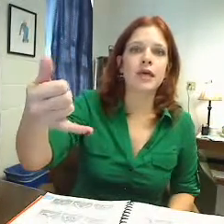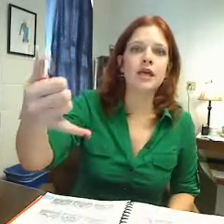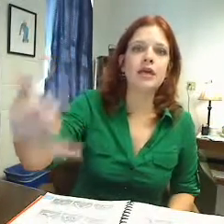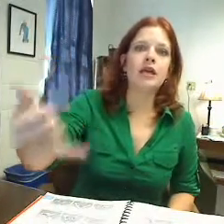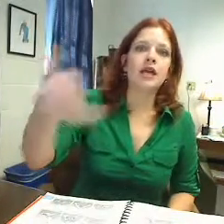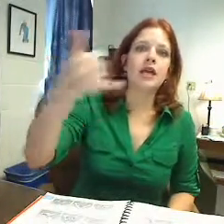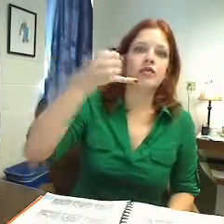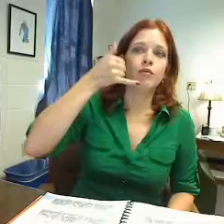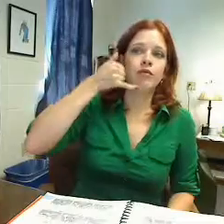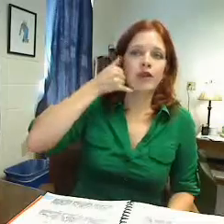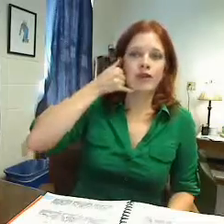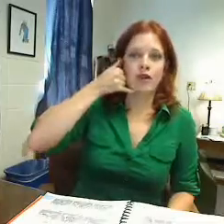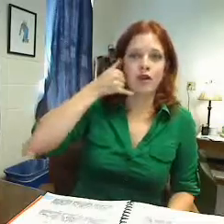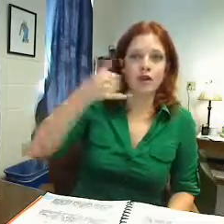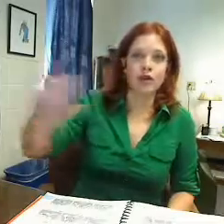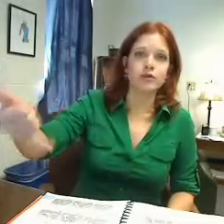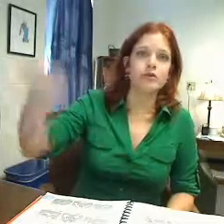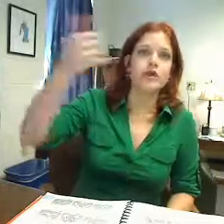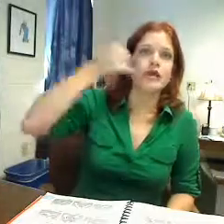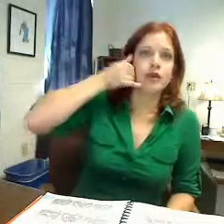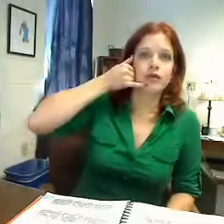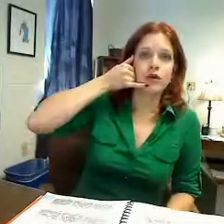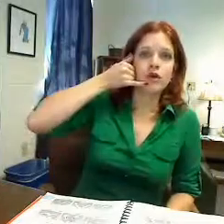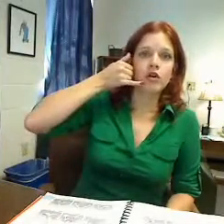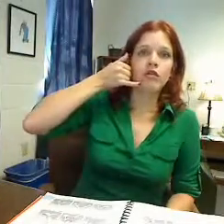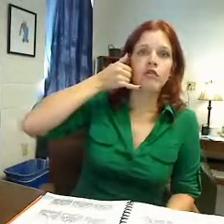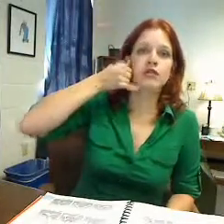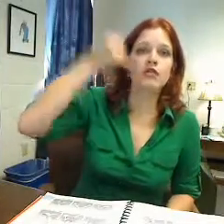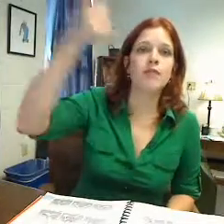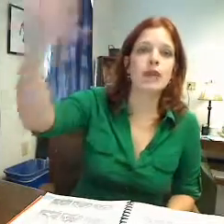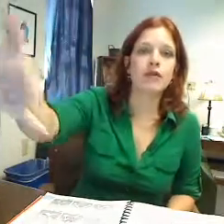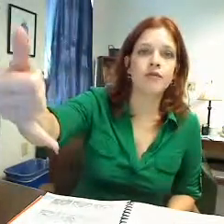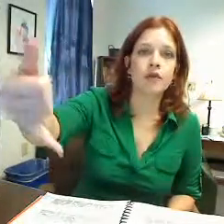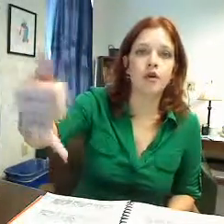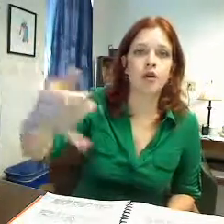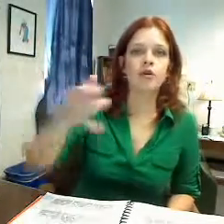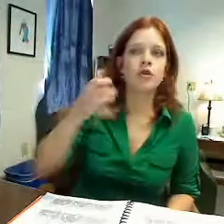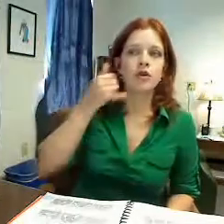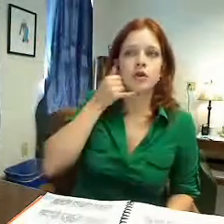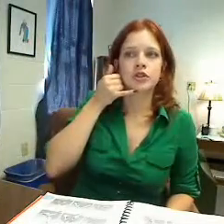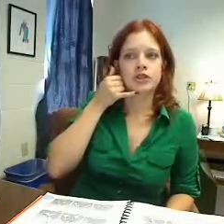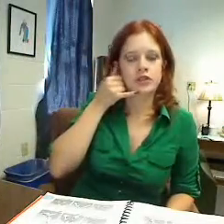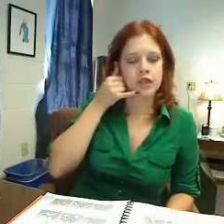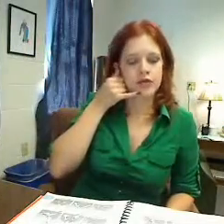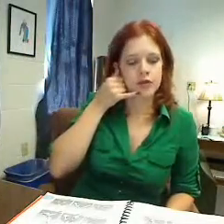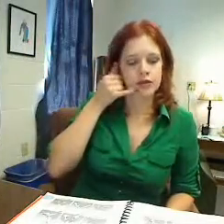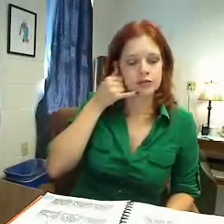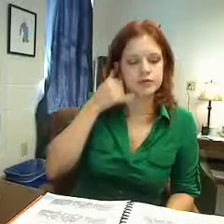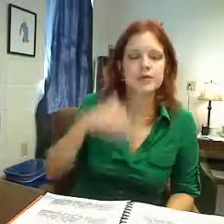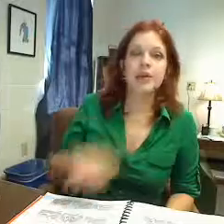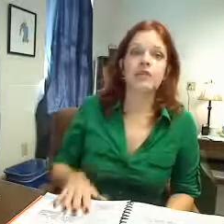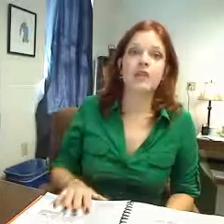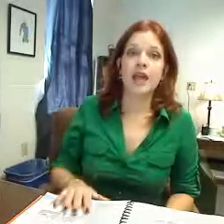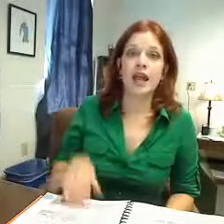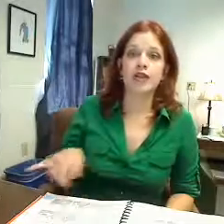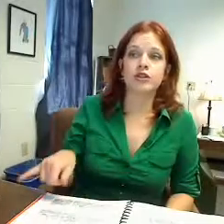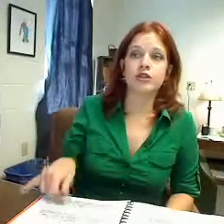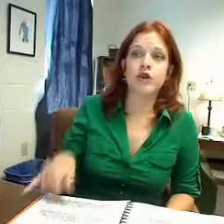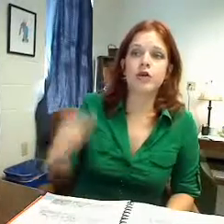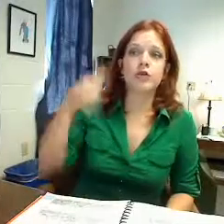somebody, and if you move it in, they're calling you. So to get a phone call, to make a phone call, or just the telephone. If you're going to answer the phone, you'll